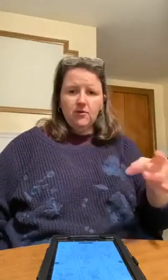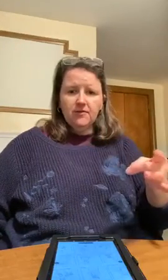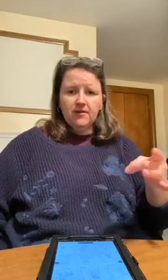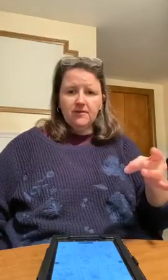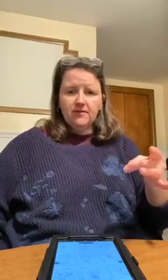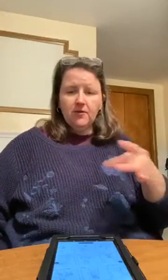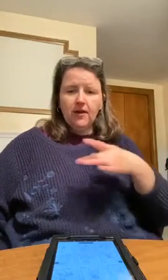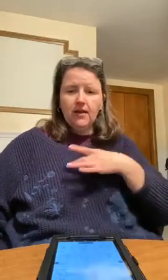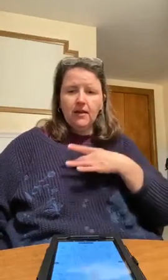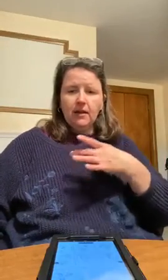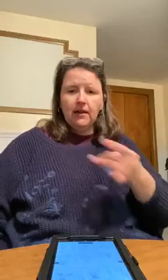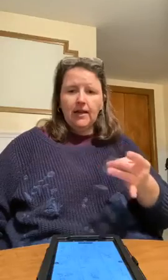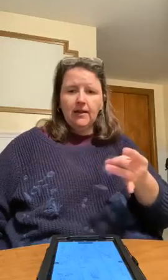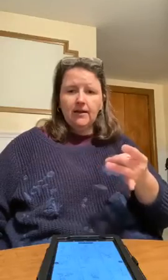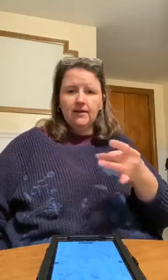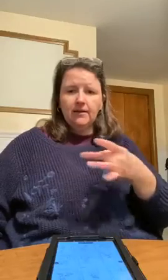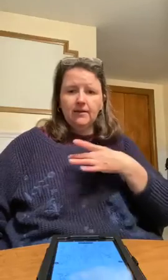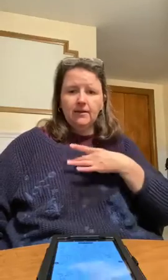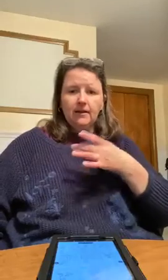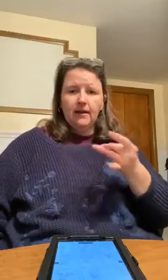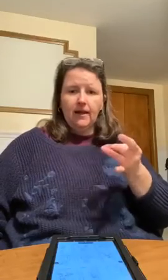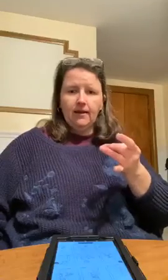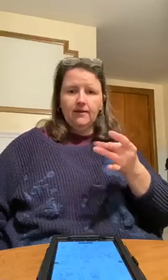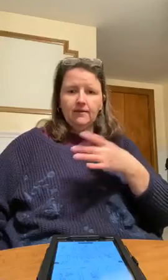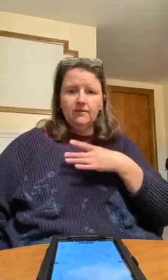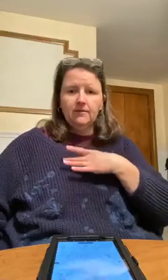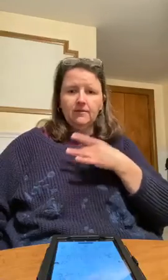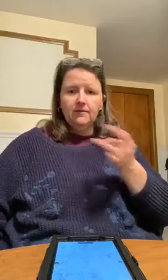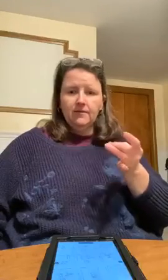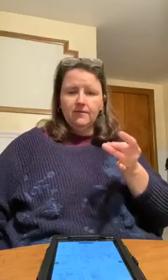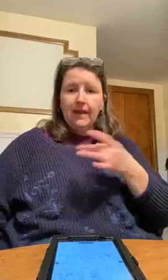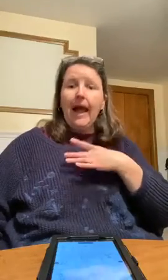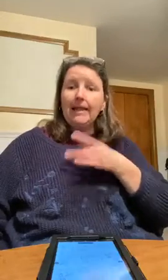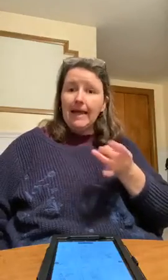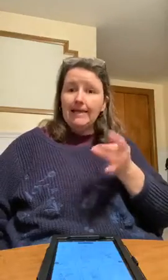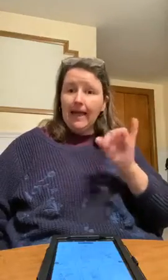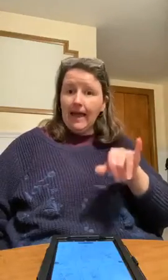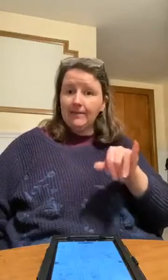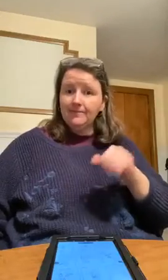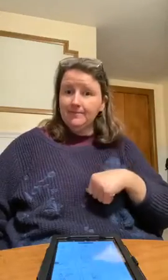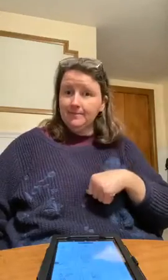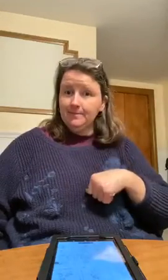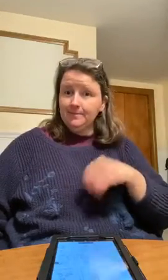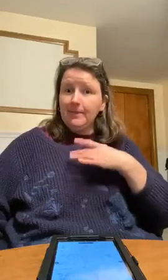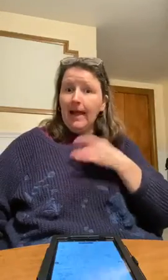it. Okay? Like. Like. I like that. I like.